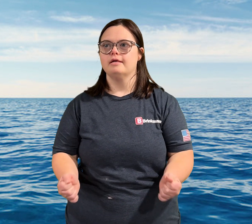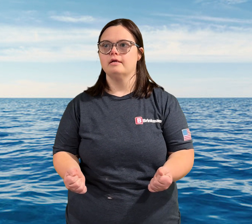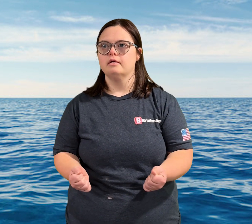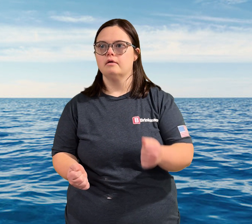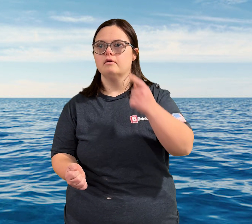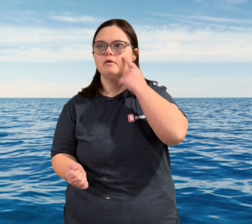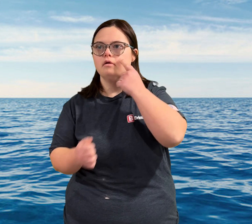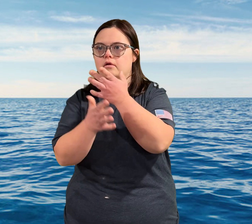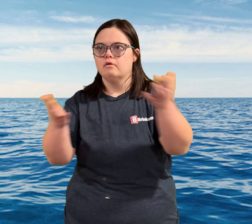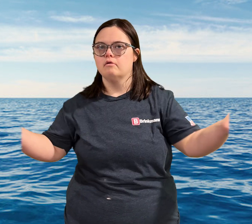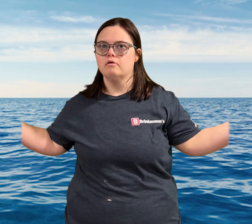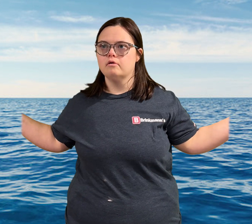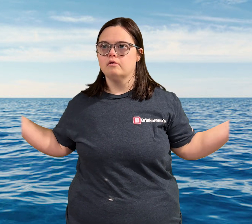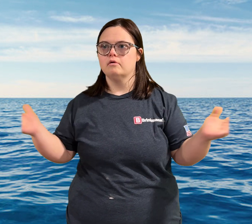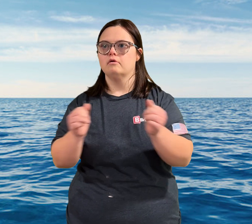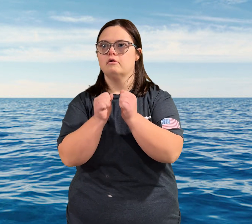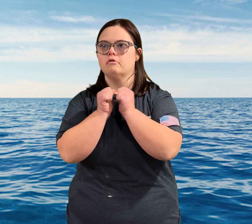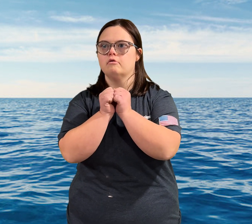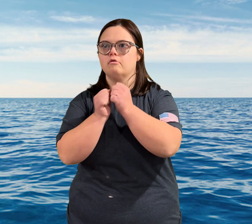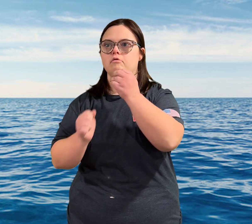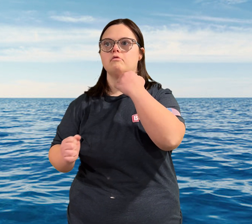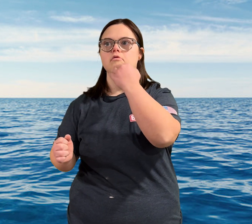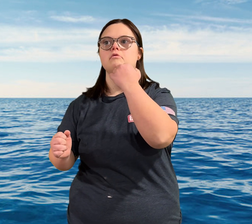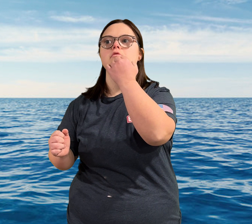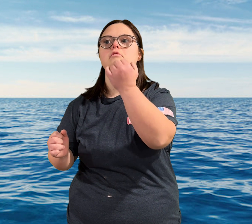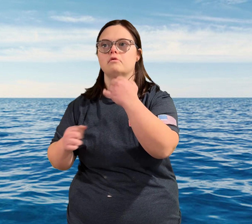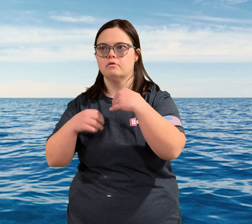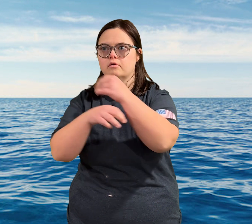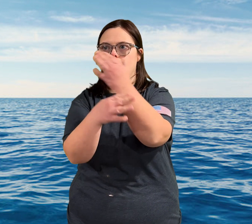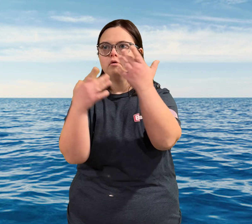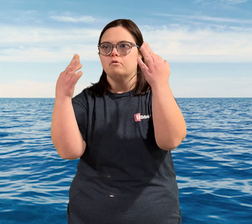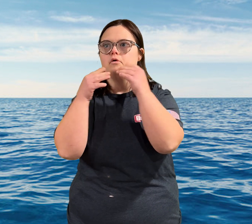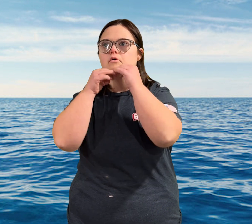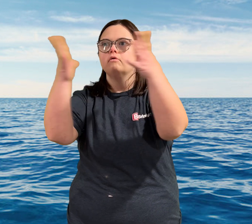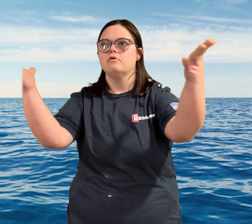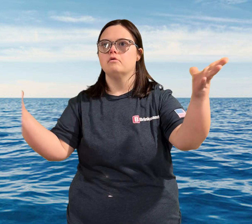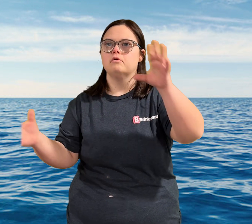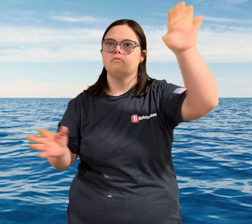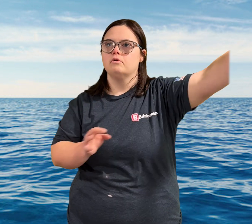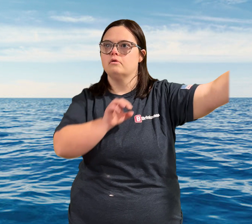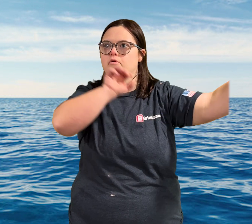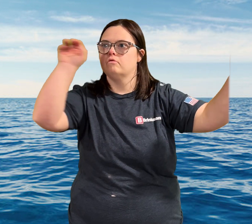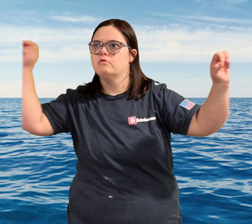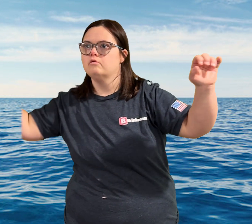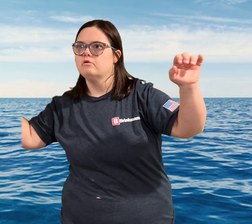In this trove, treasures are told. How many wonders can one hold?